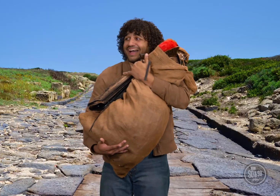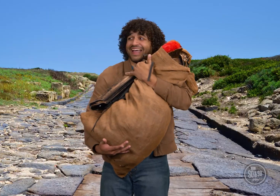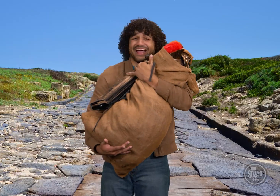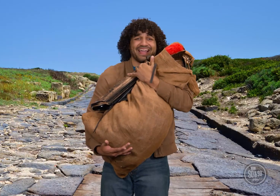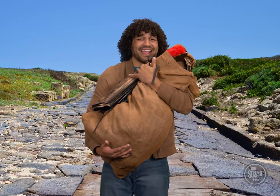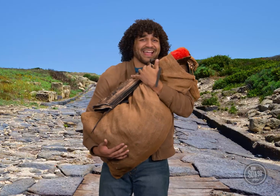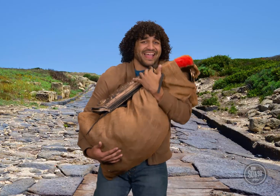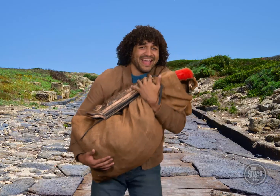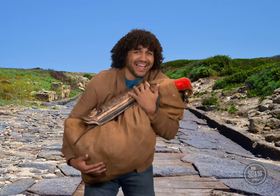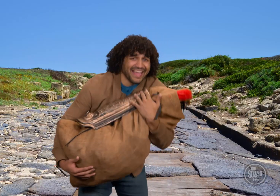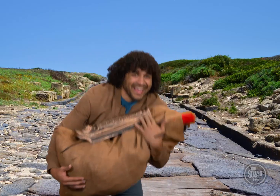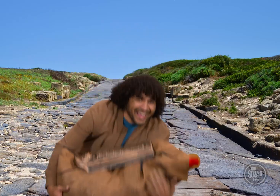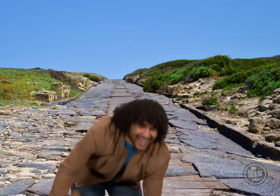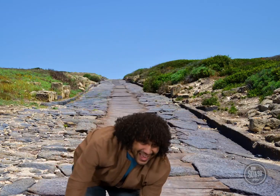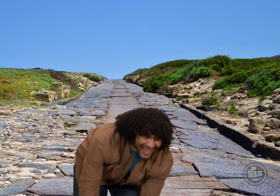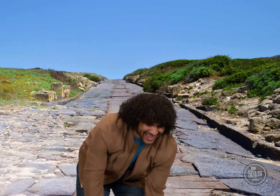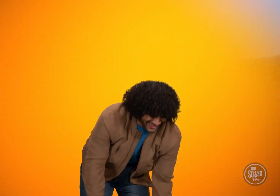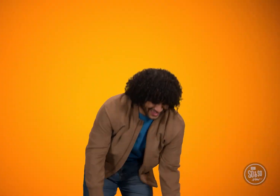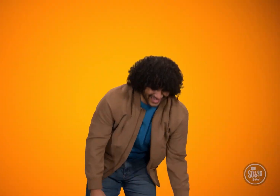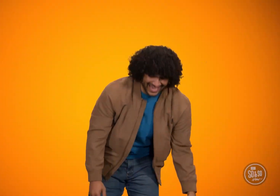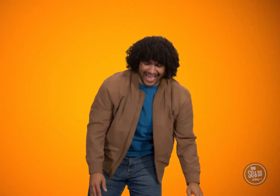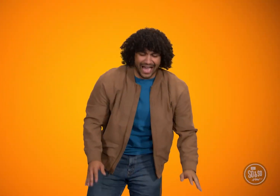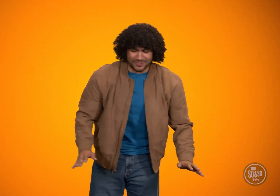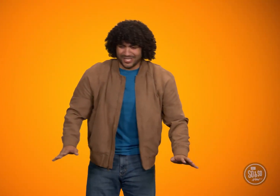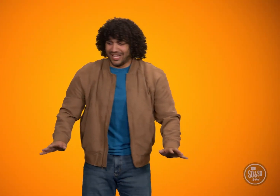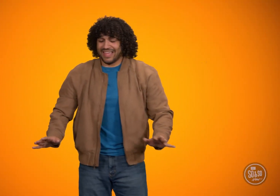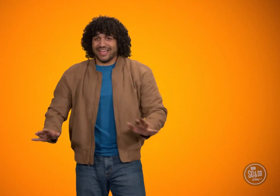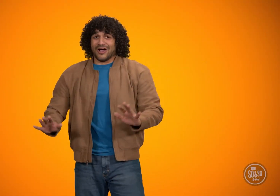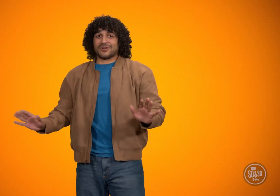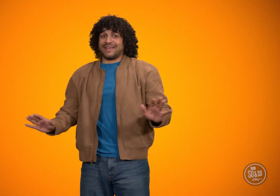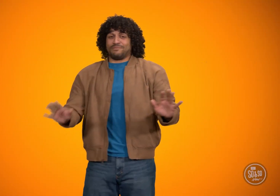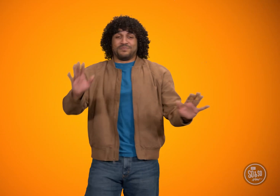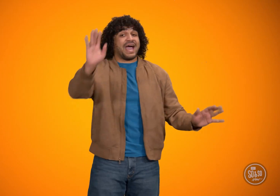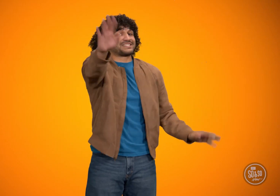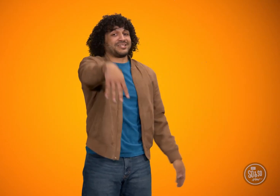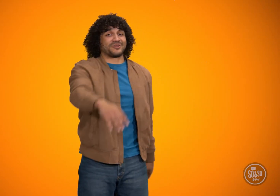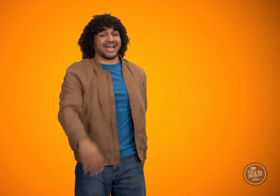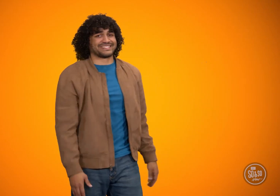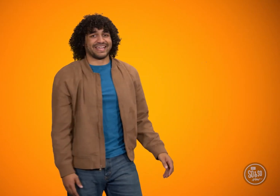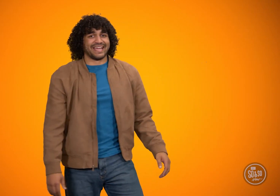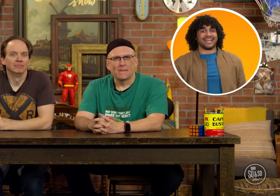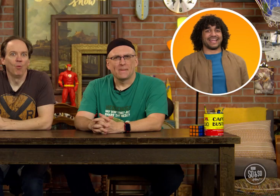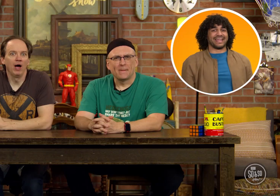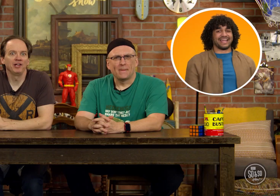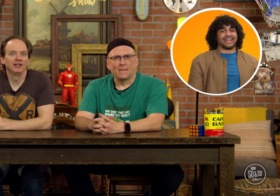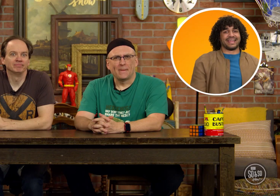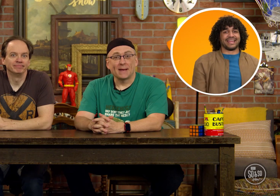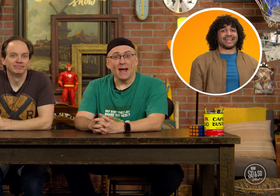fly I'm okay ouch okay back to you guys well done